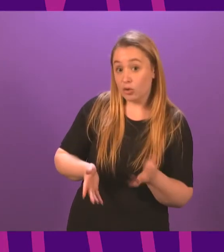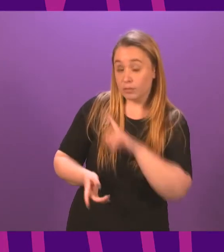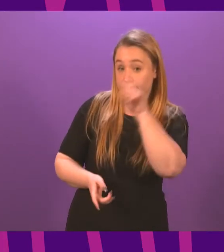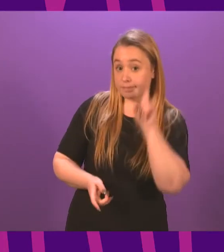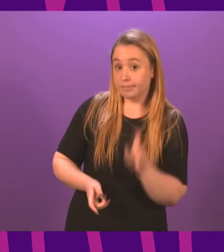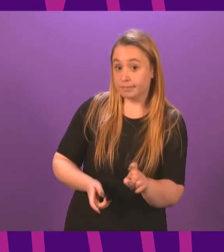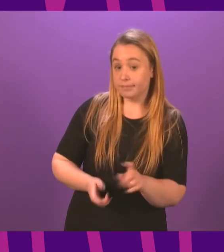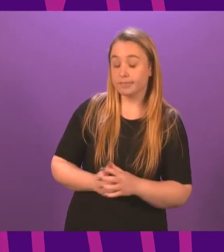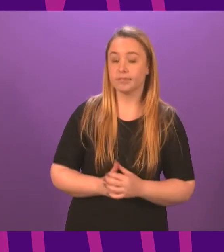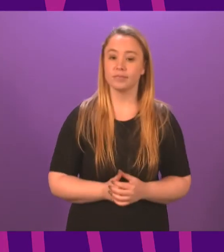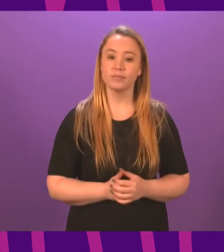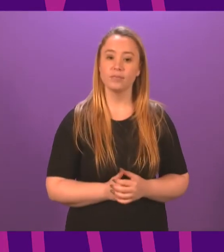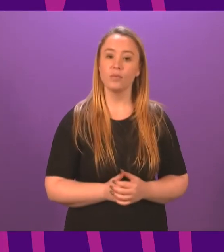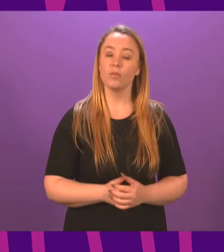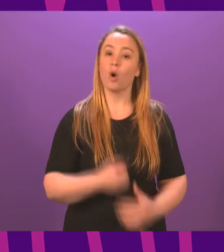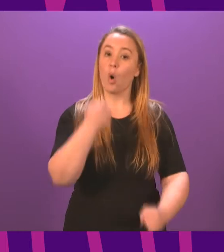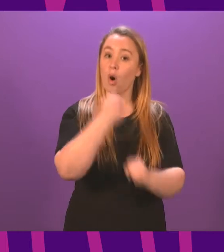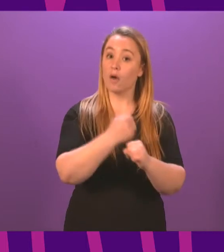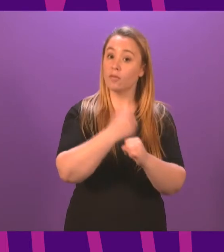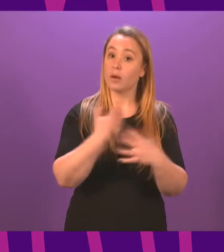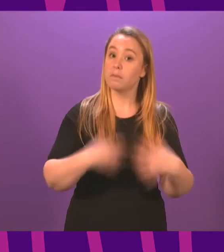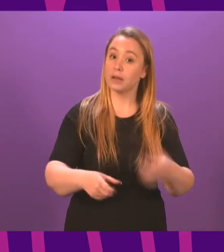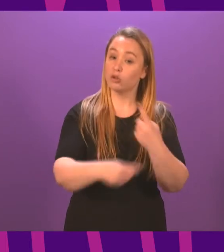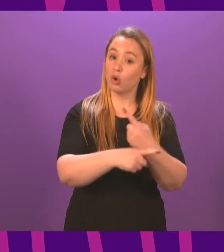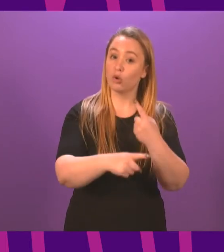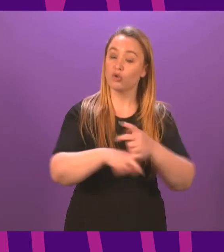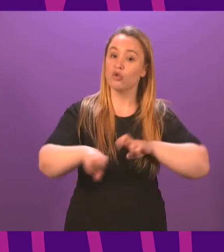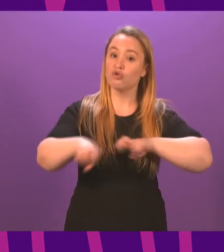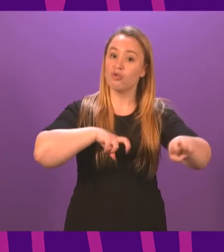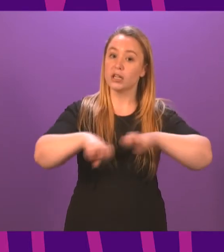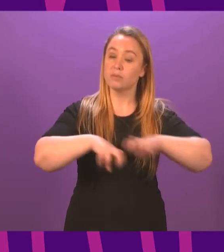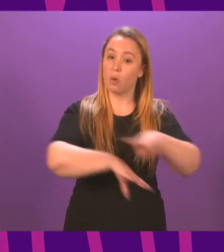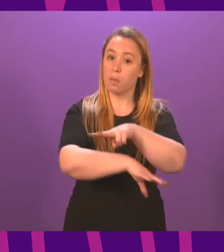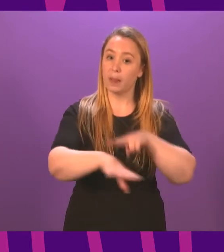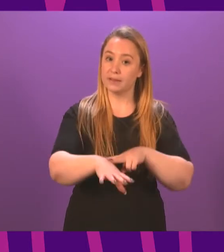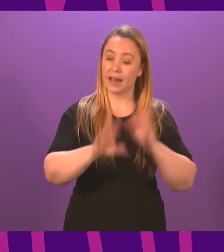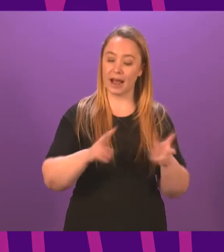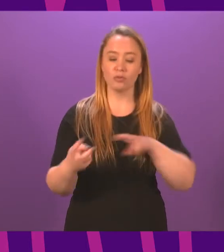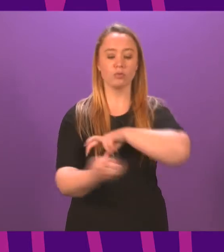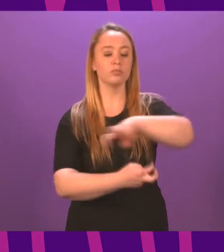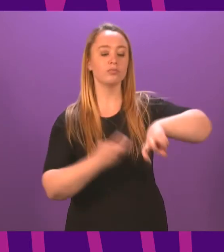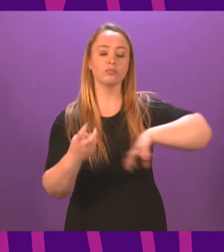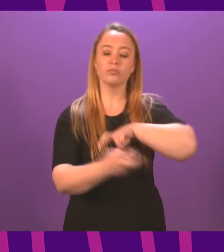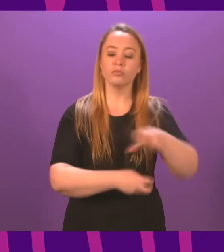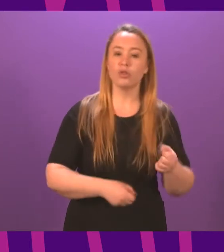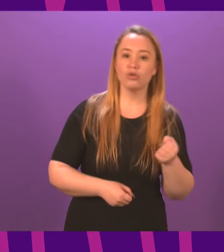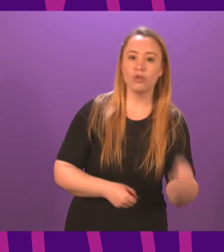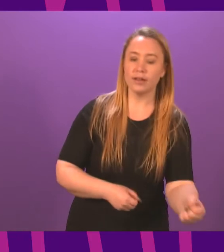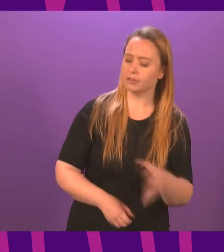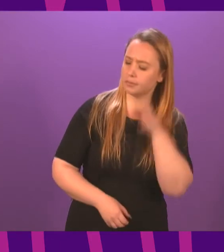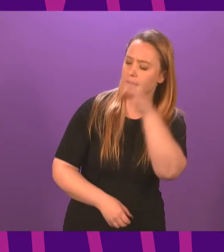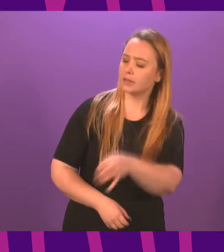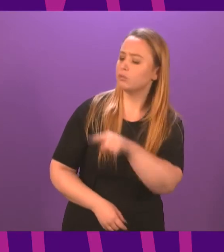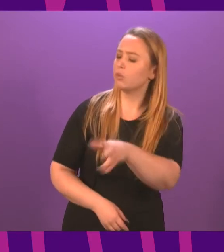reasonable excuses? Or has the Scottish Government spoken to British Transport Police and resourced them to be patrolling these trains, asking passengers their